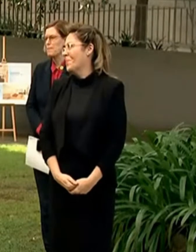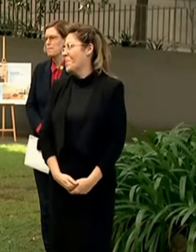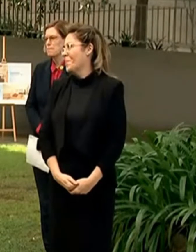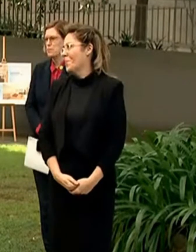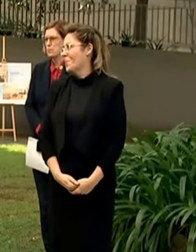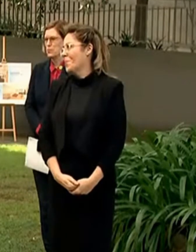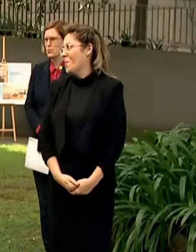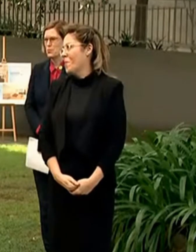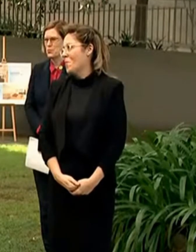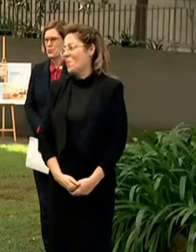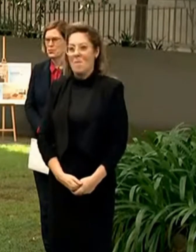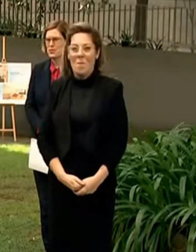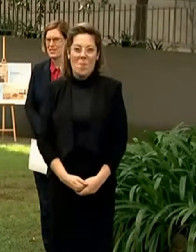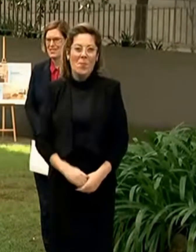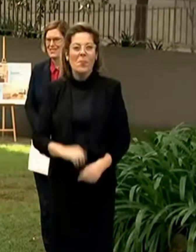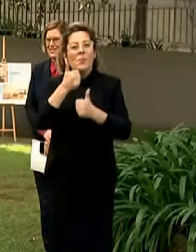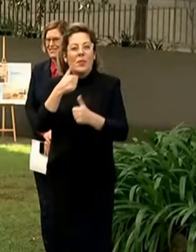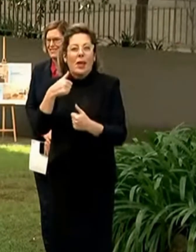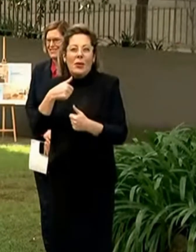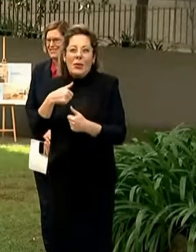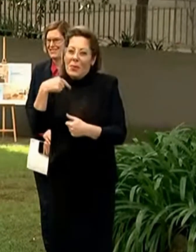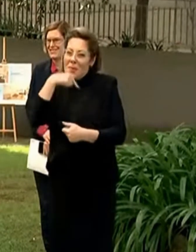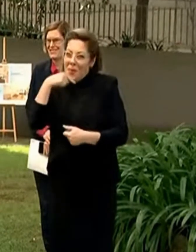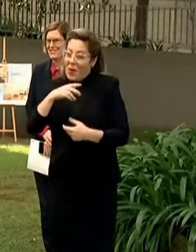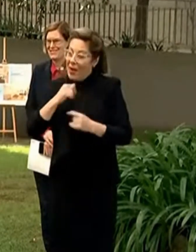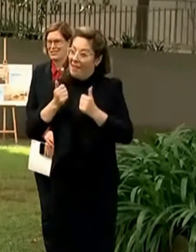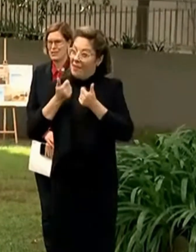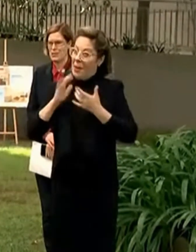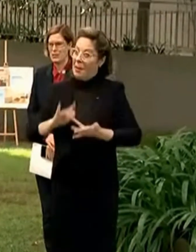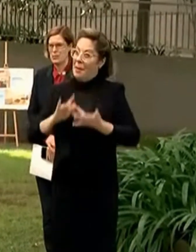Arlo's been so well. Yeah, he's been so good, hasn't he?